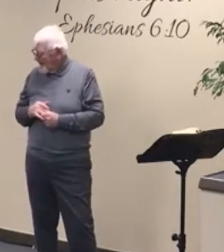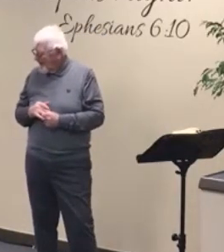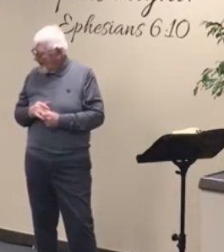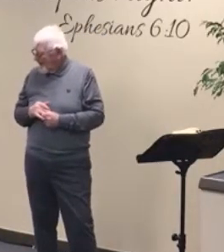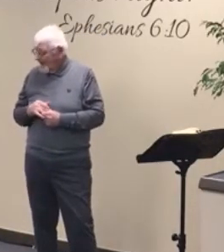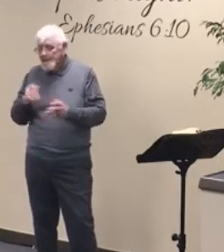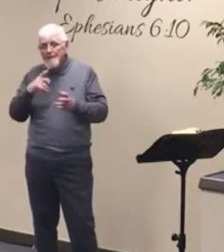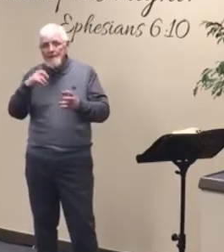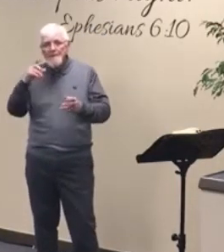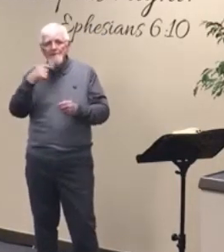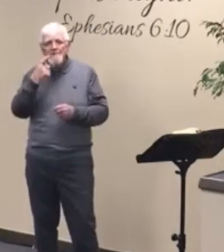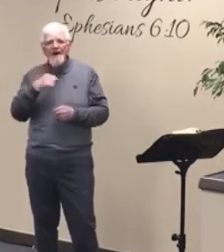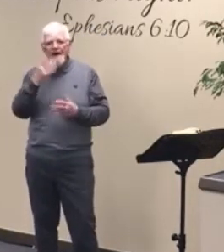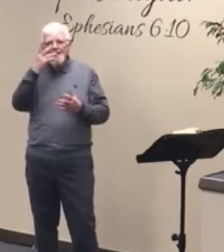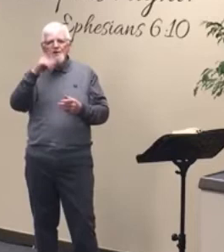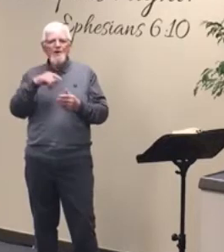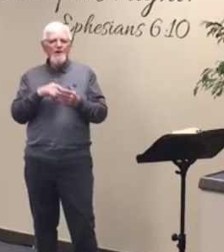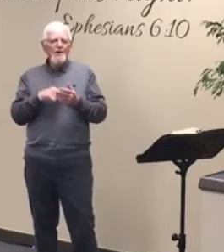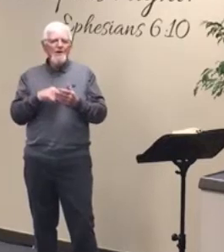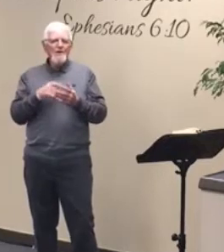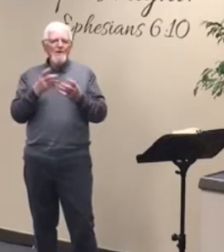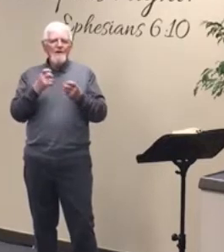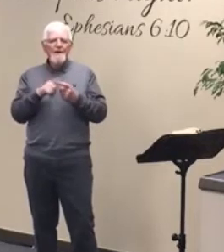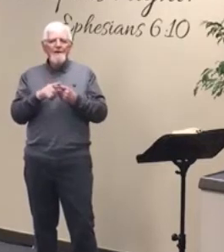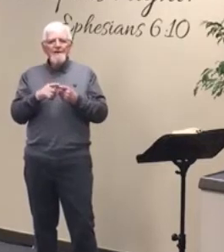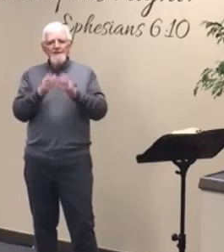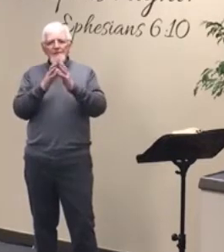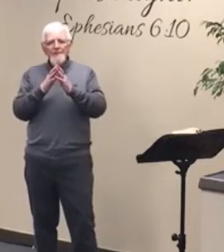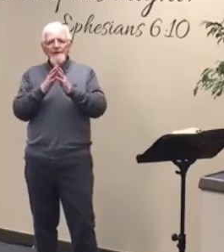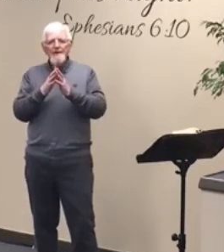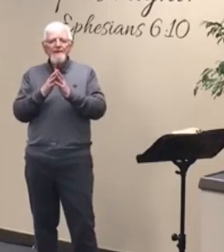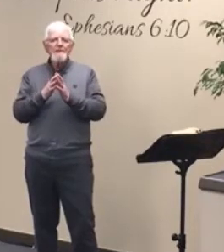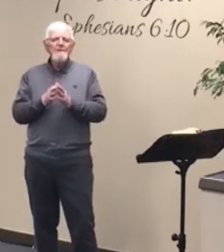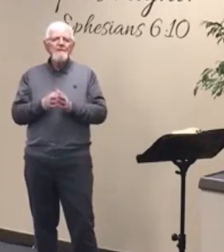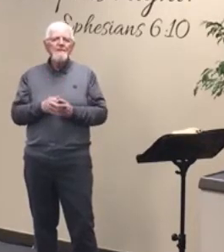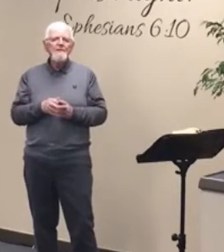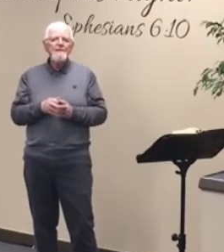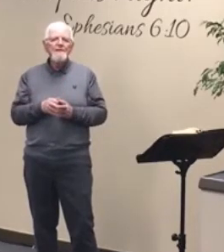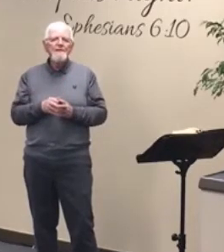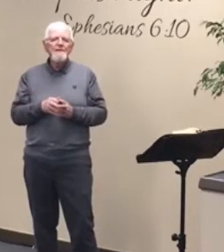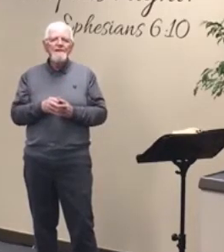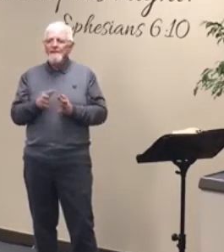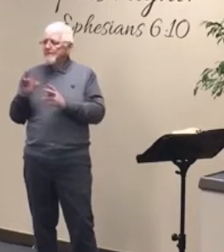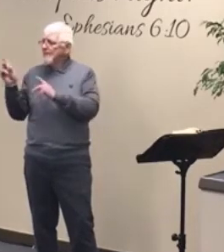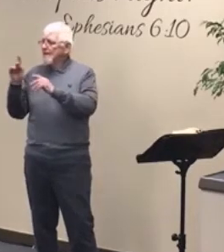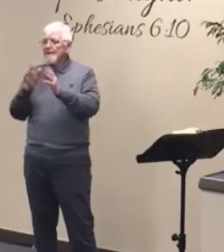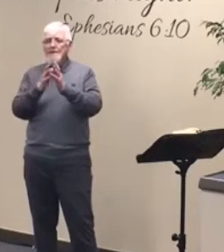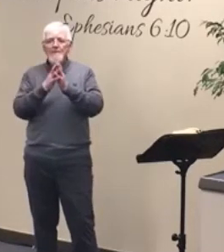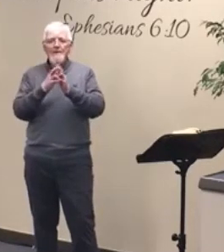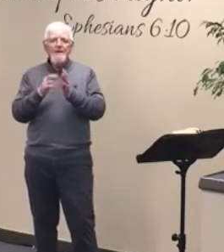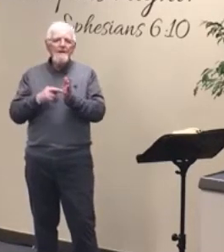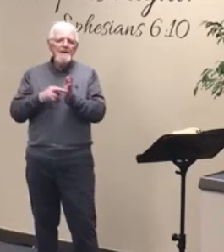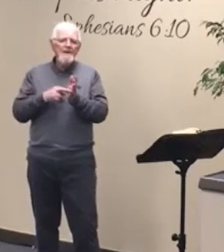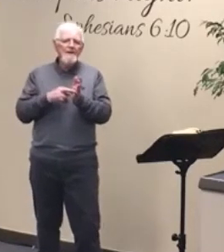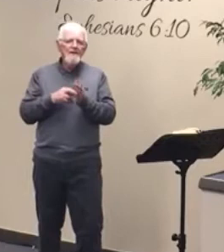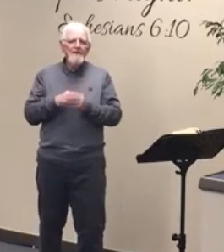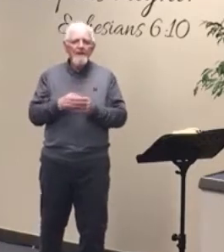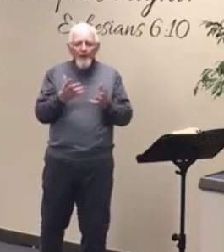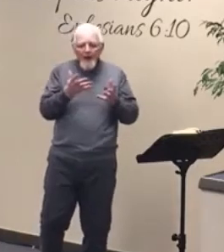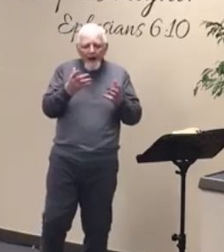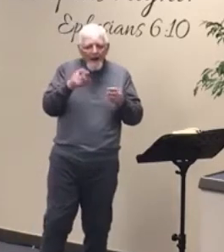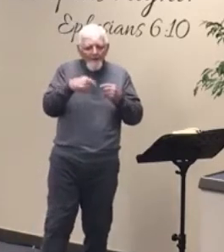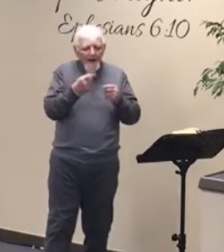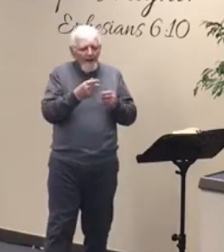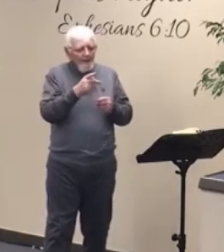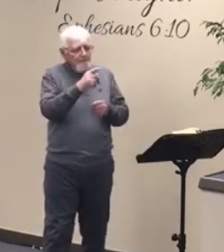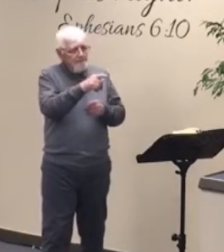And the Lord says, I know you want to pray those prayer requests that you have today, but what about so-and-so? And